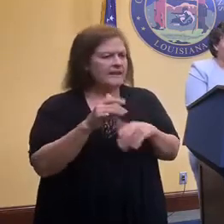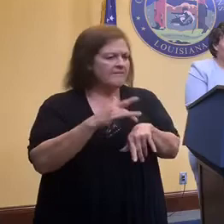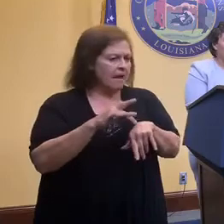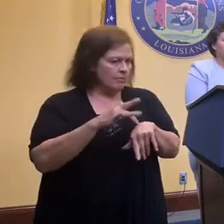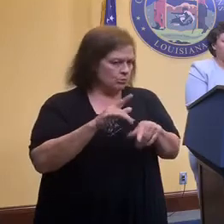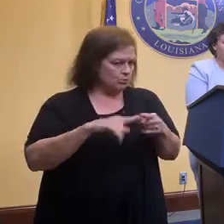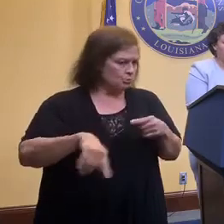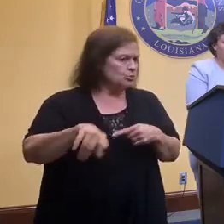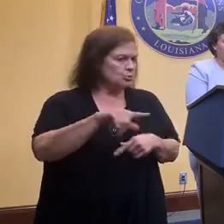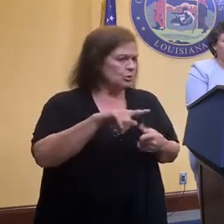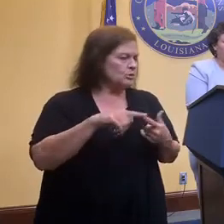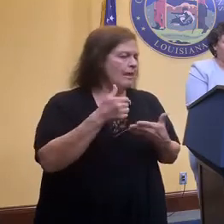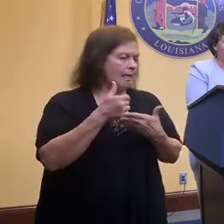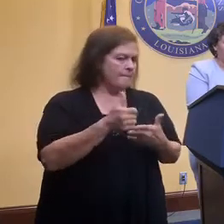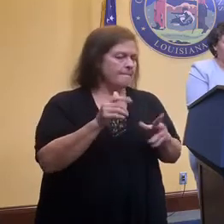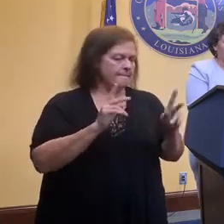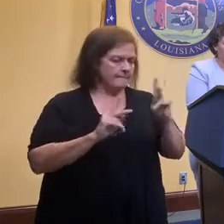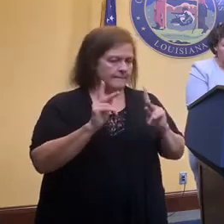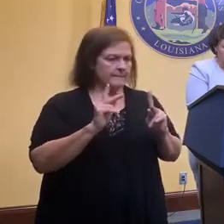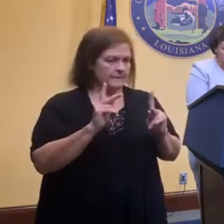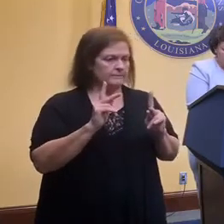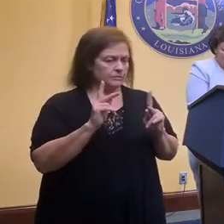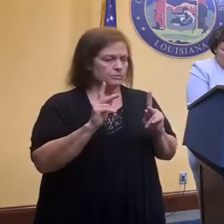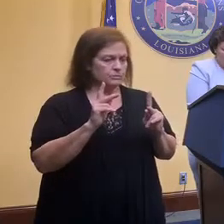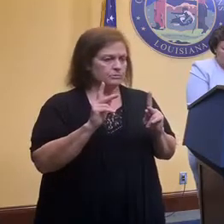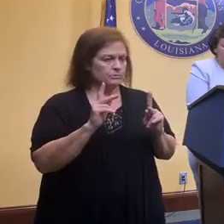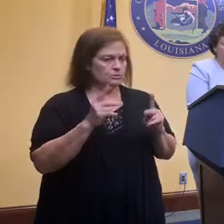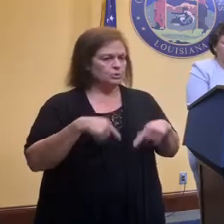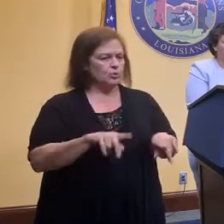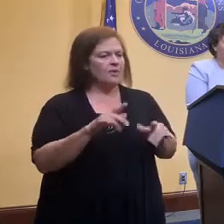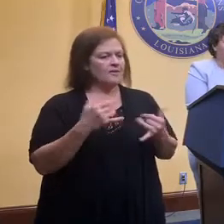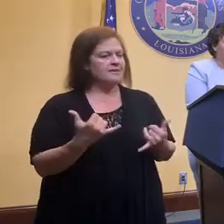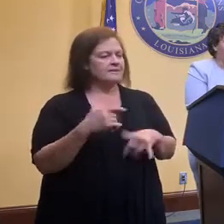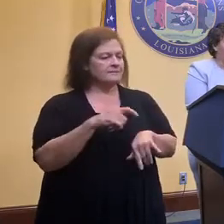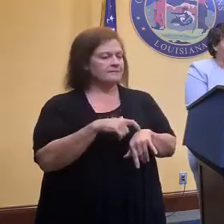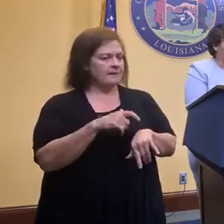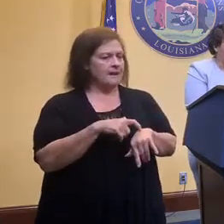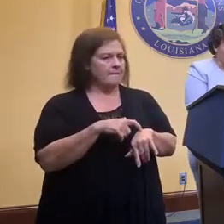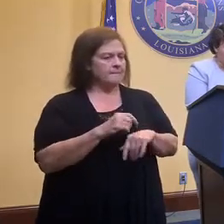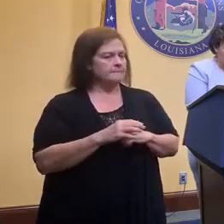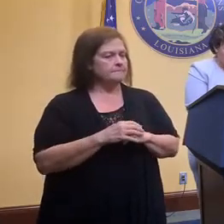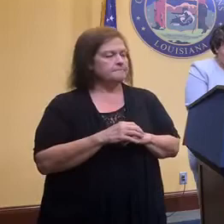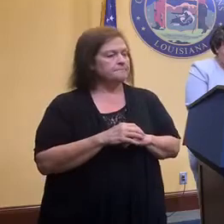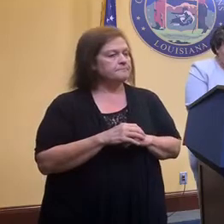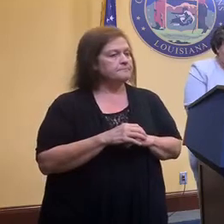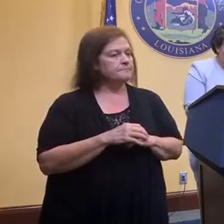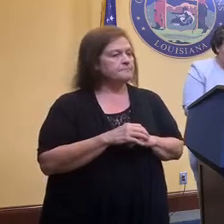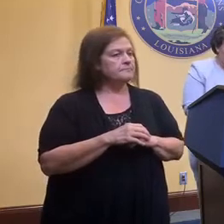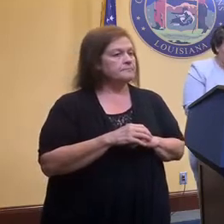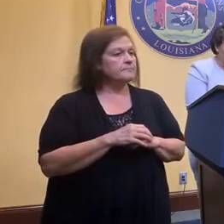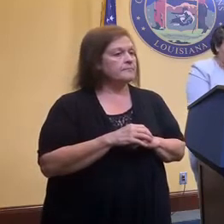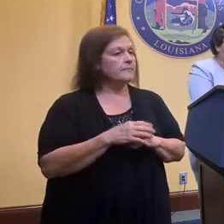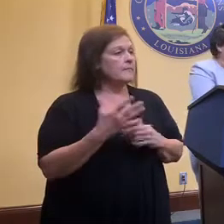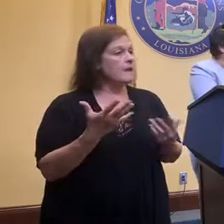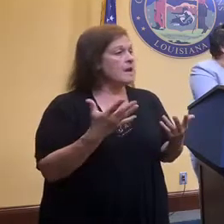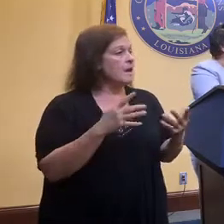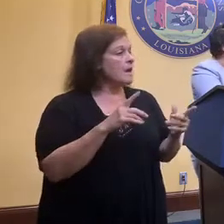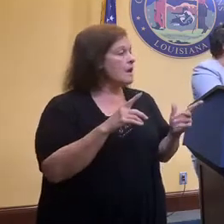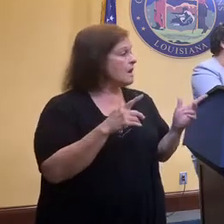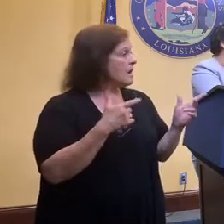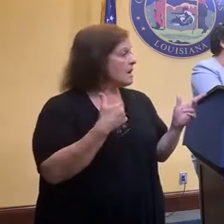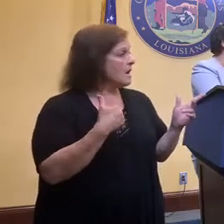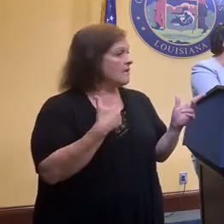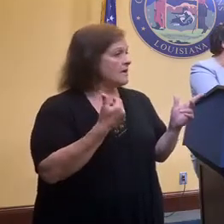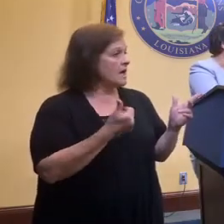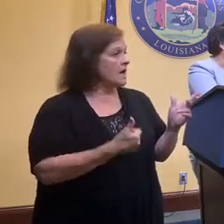available to help our residents through these very trying times. So with that, Ms. Latanya,